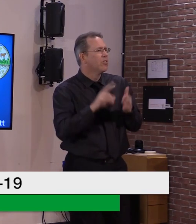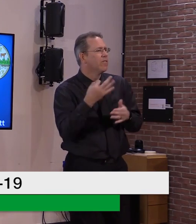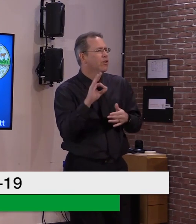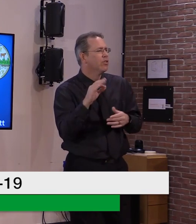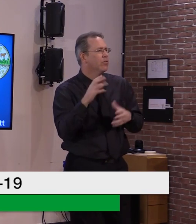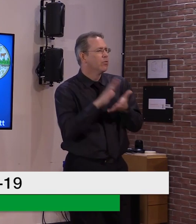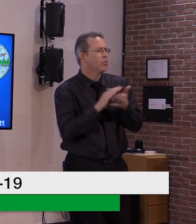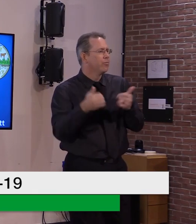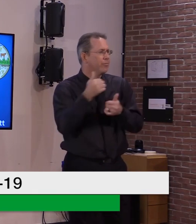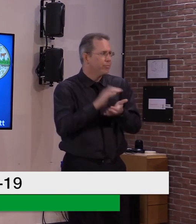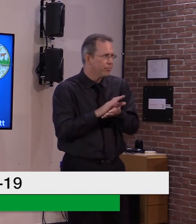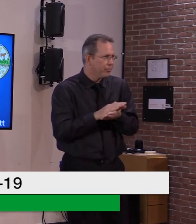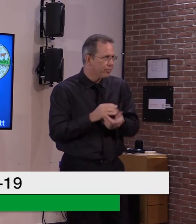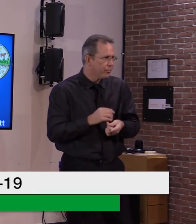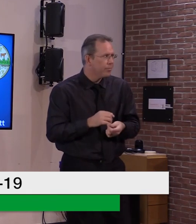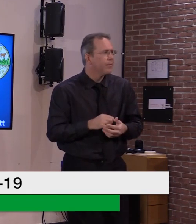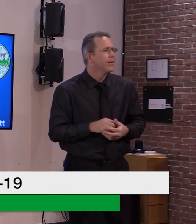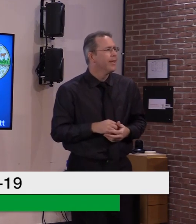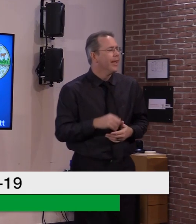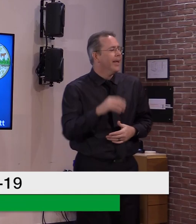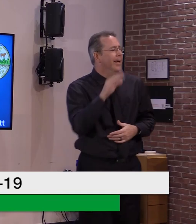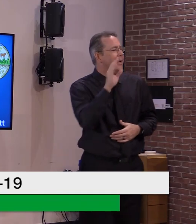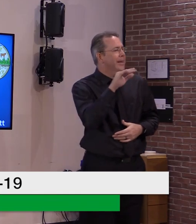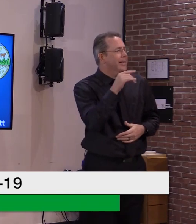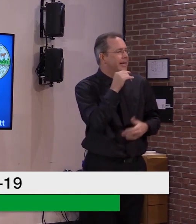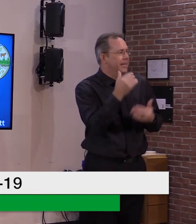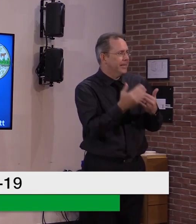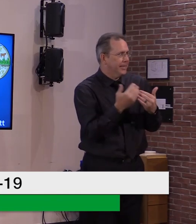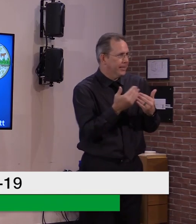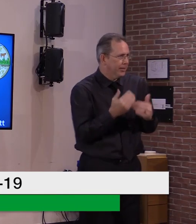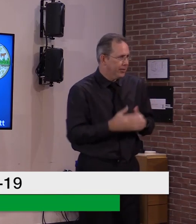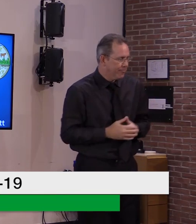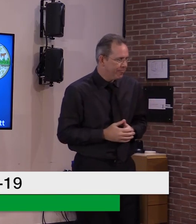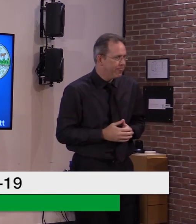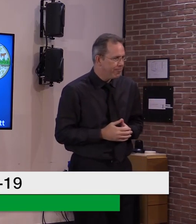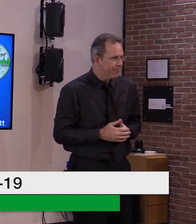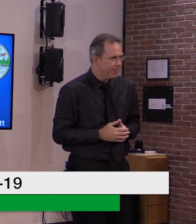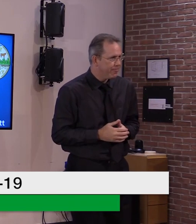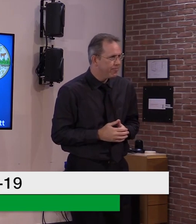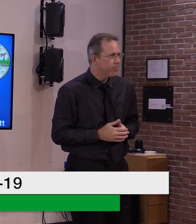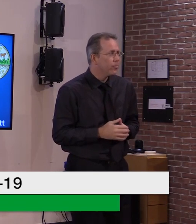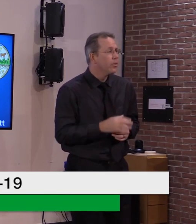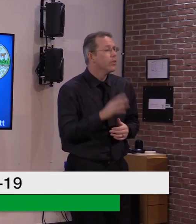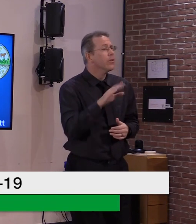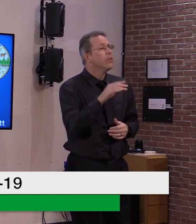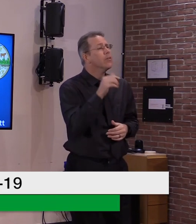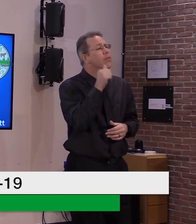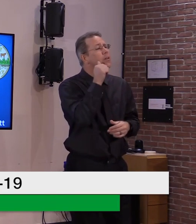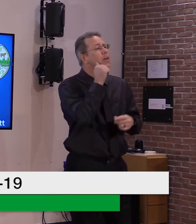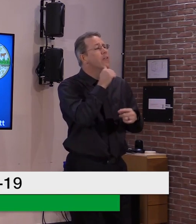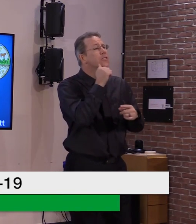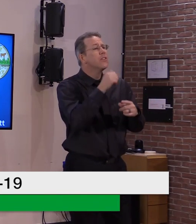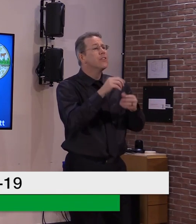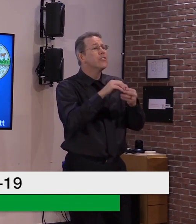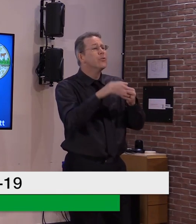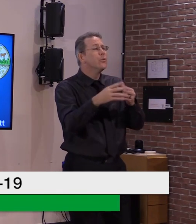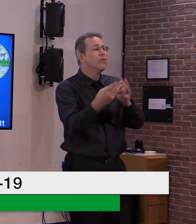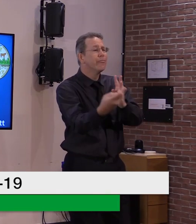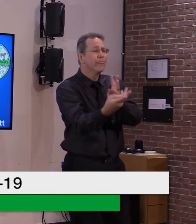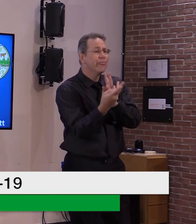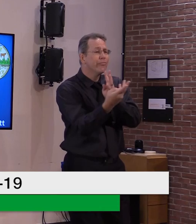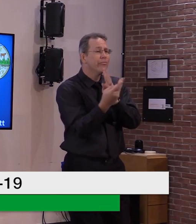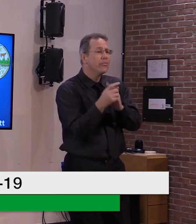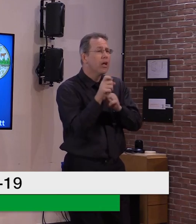what we did with our guidance is we situate a group issue inside the daily health check which is generally something that parents complete